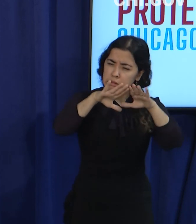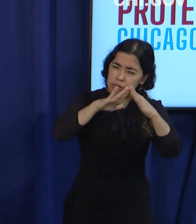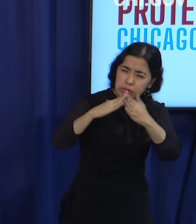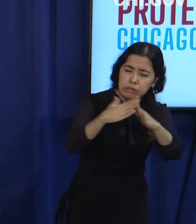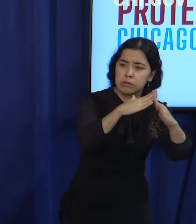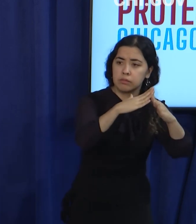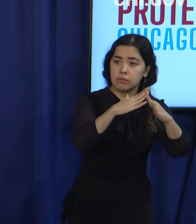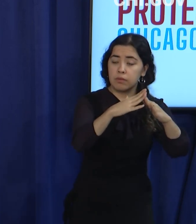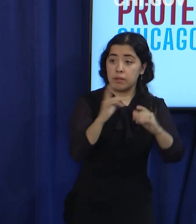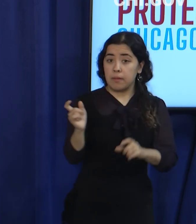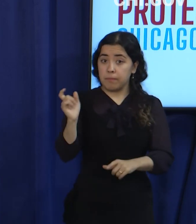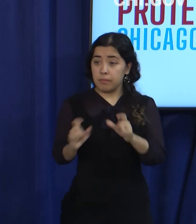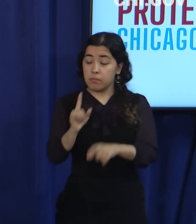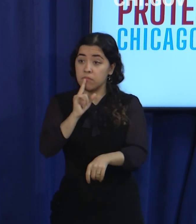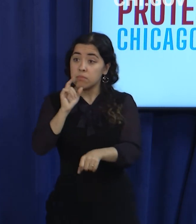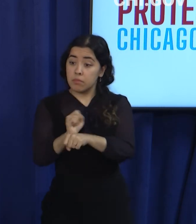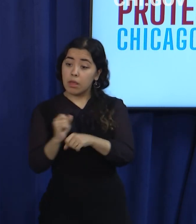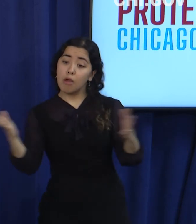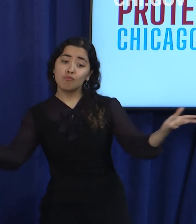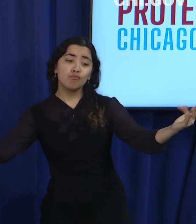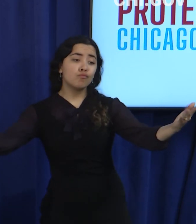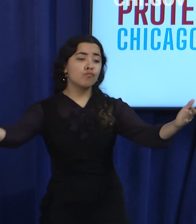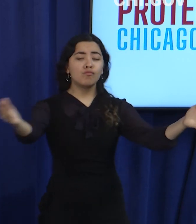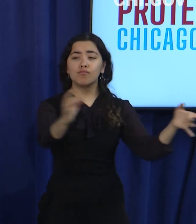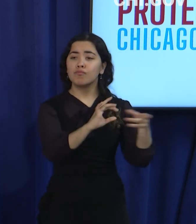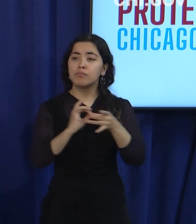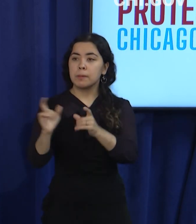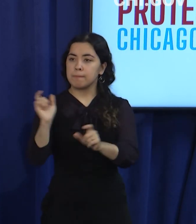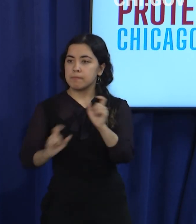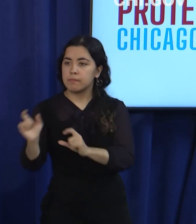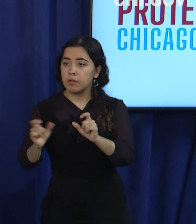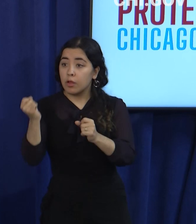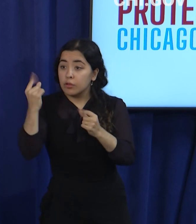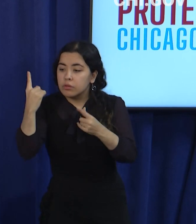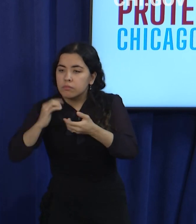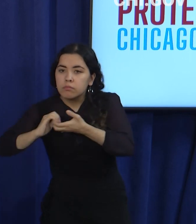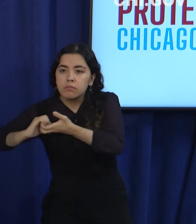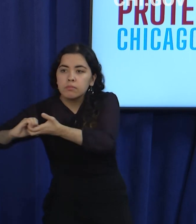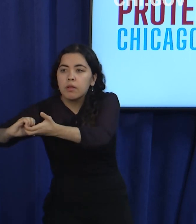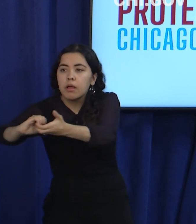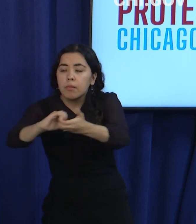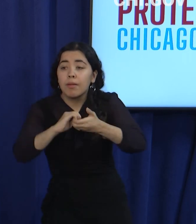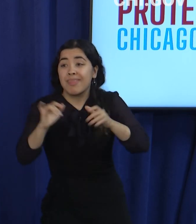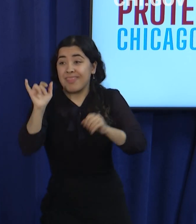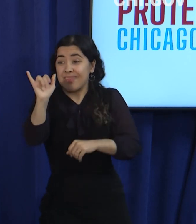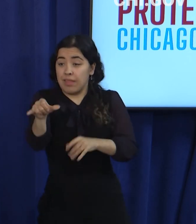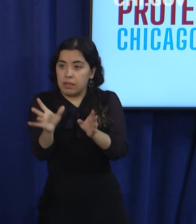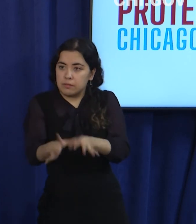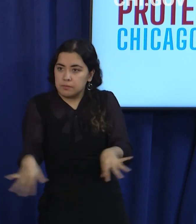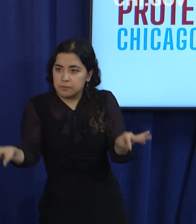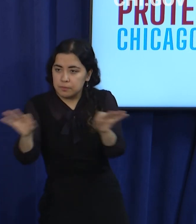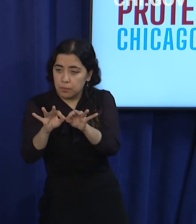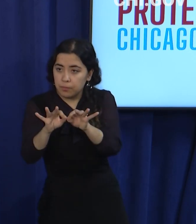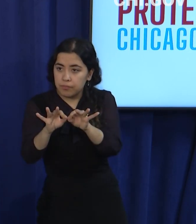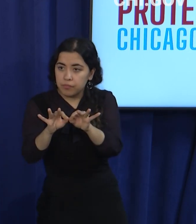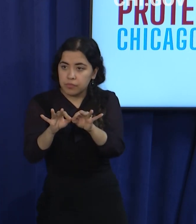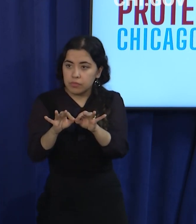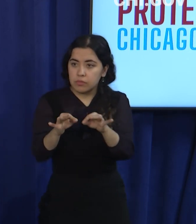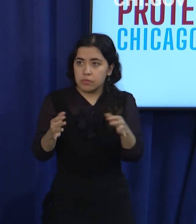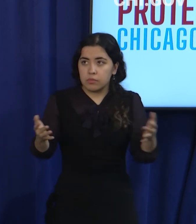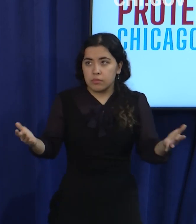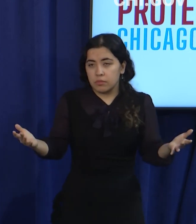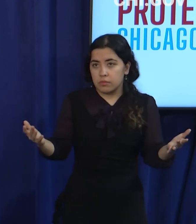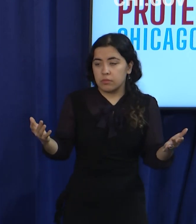ability to rally people together and understand collaboration is critically important up and down, I